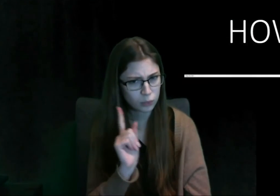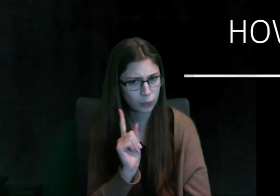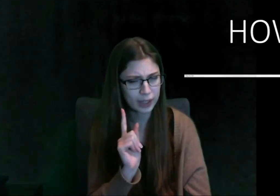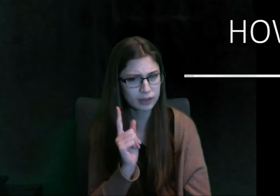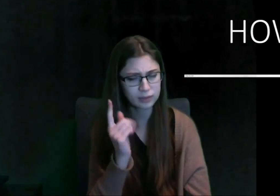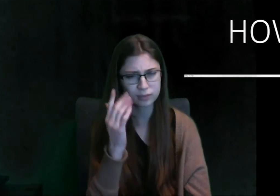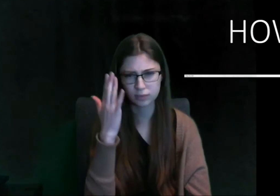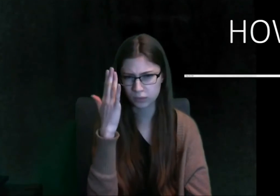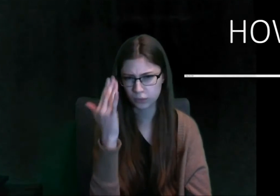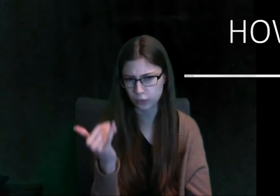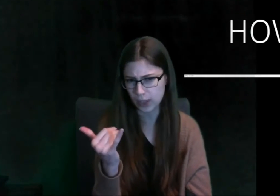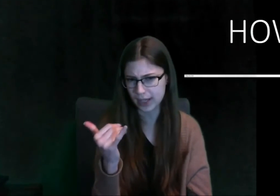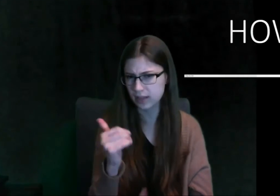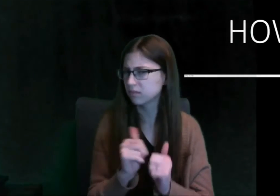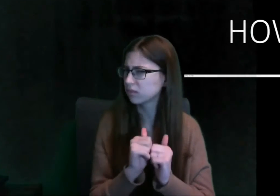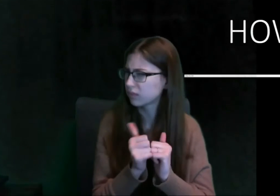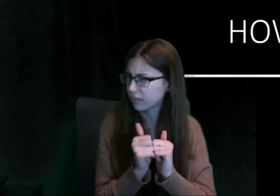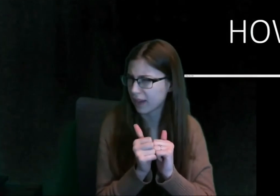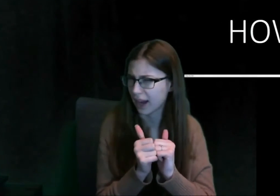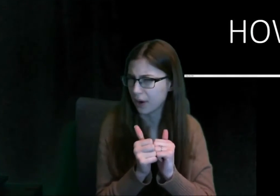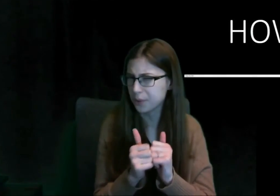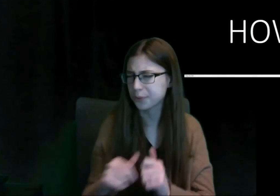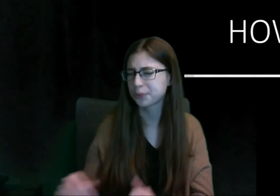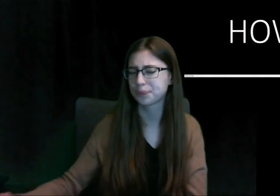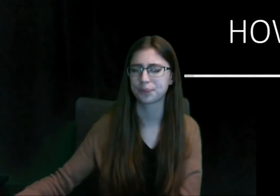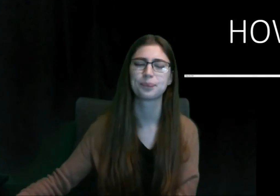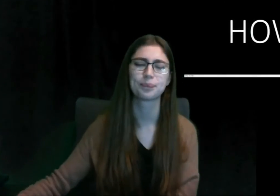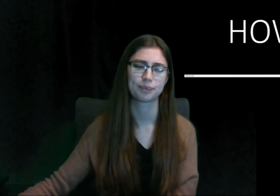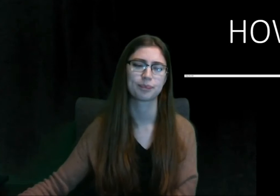Where? Why? How?